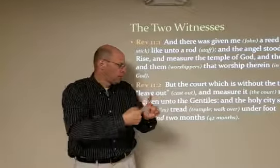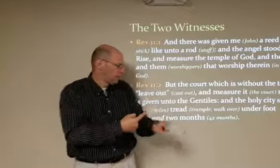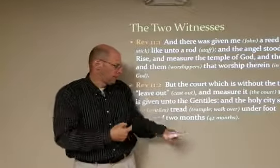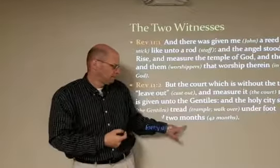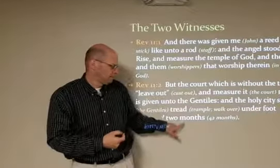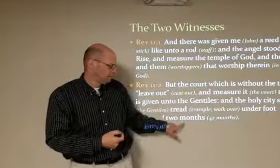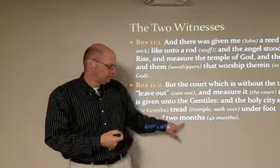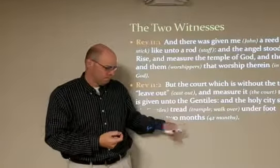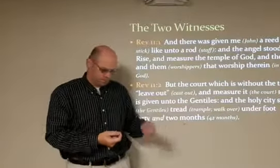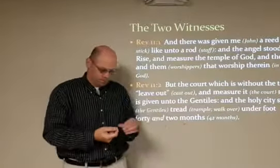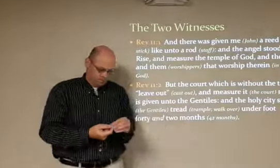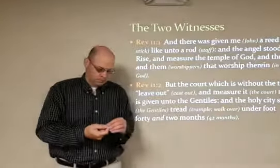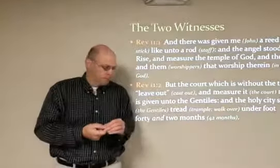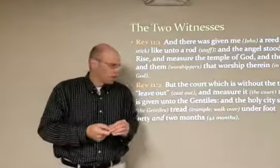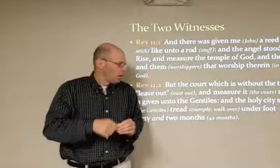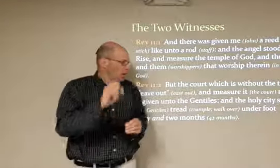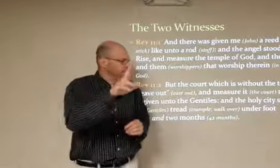42 months.